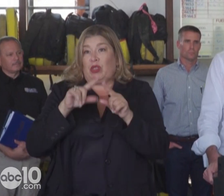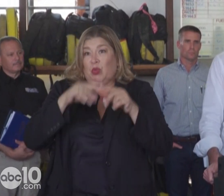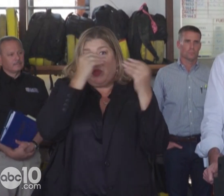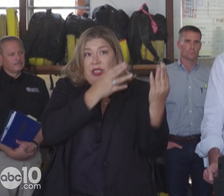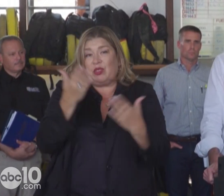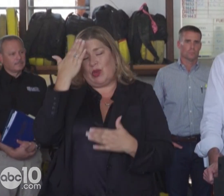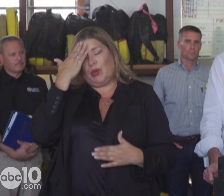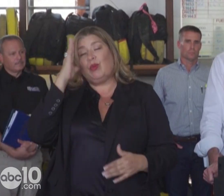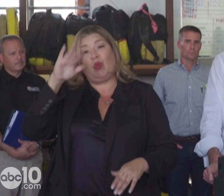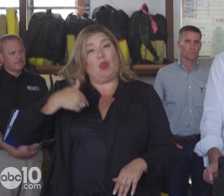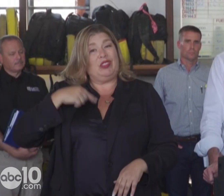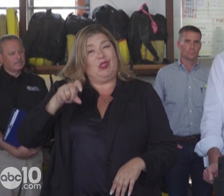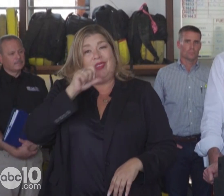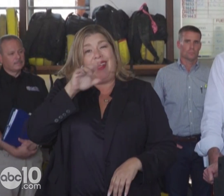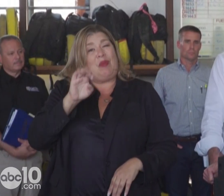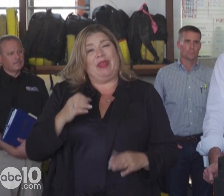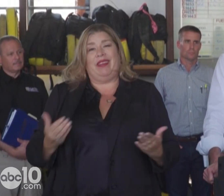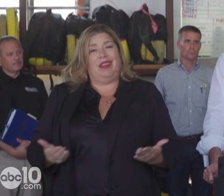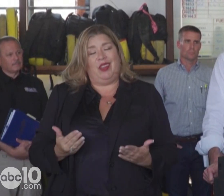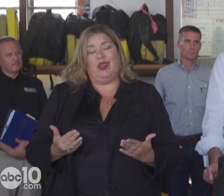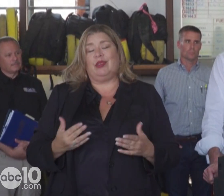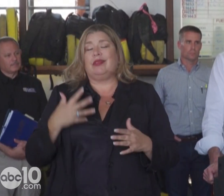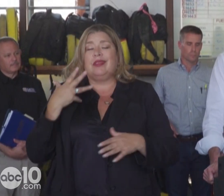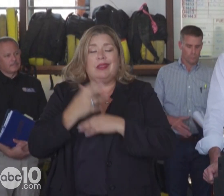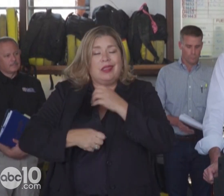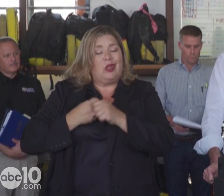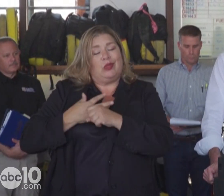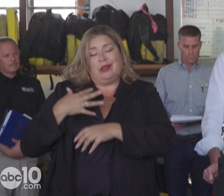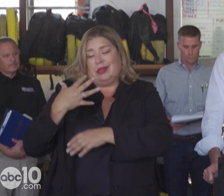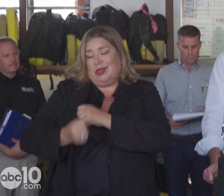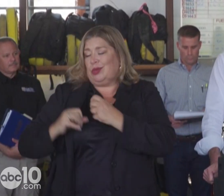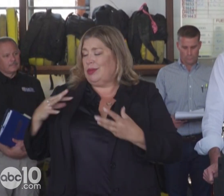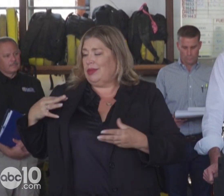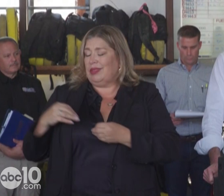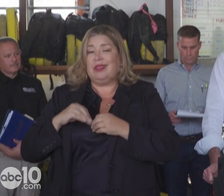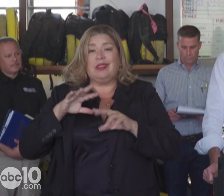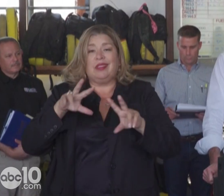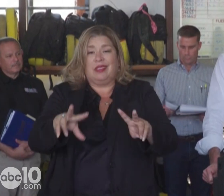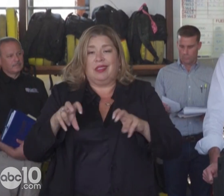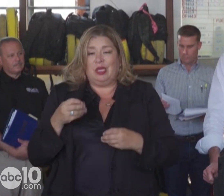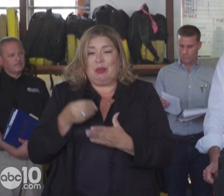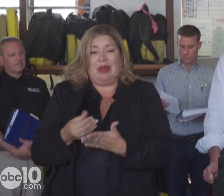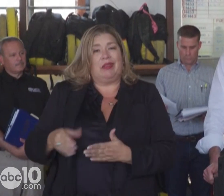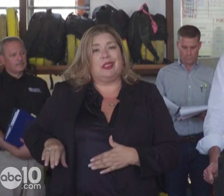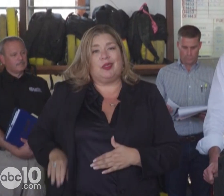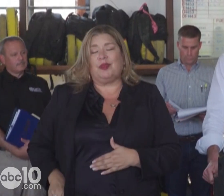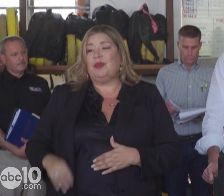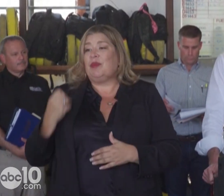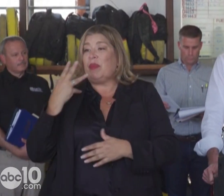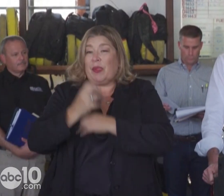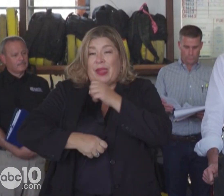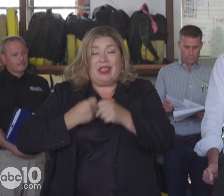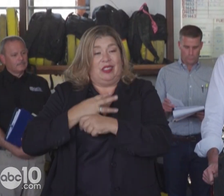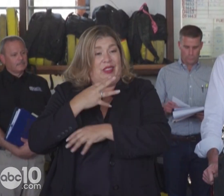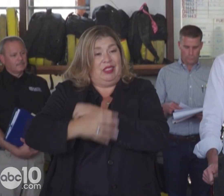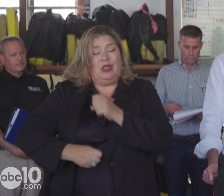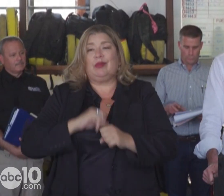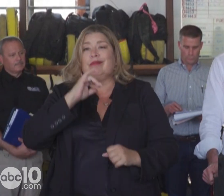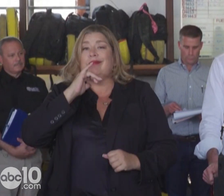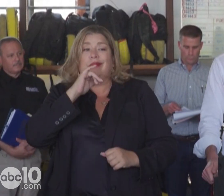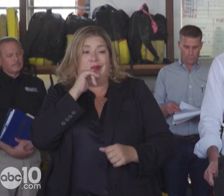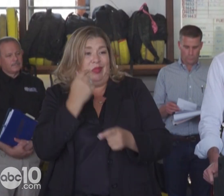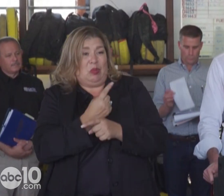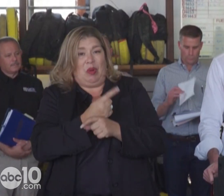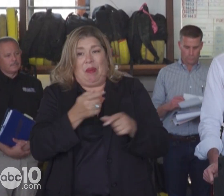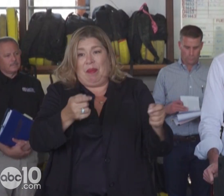should not have to be here. Years and years of greed, years and years of mismanagement, particularly